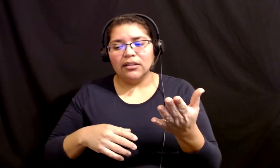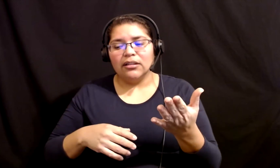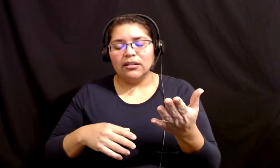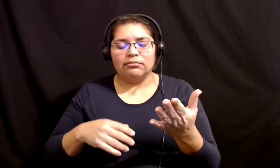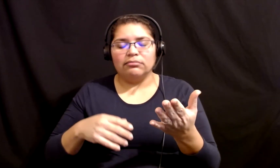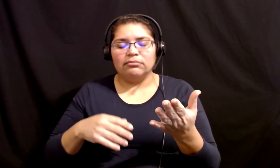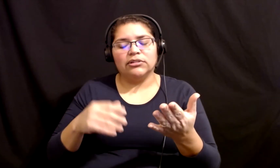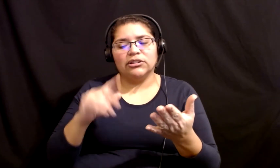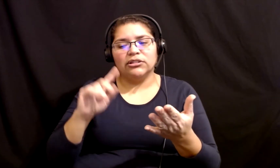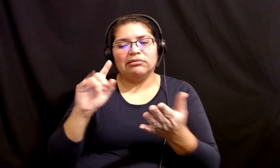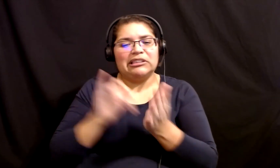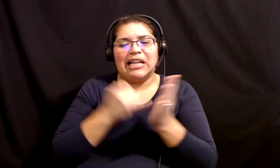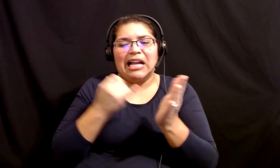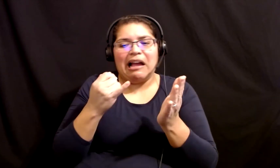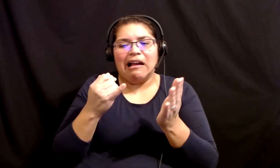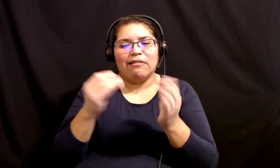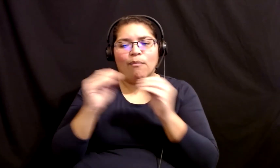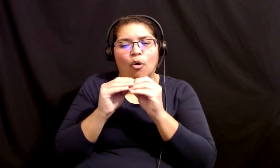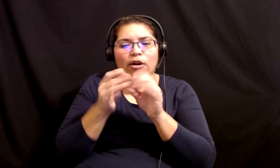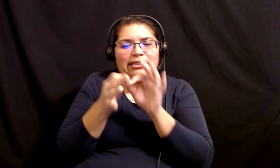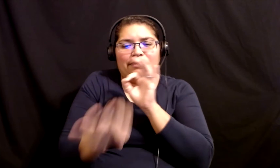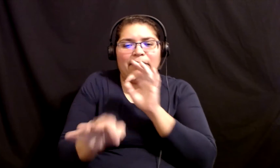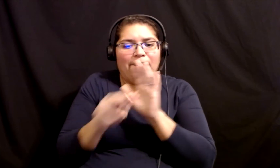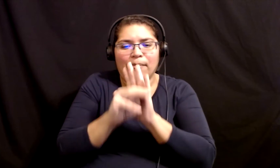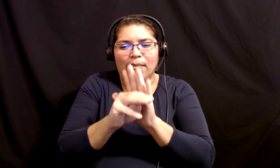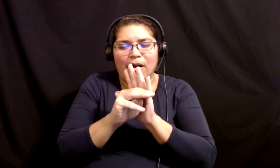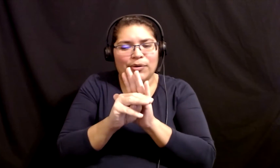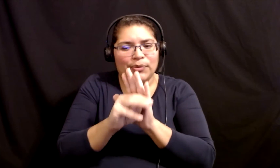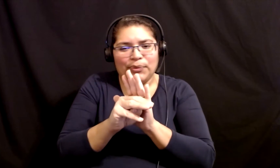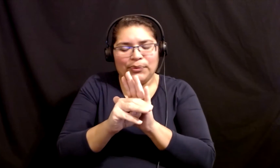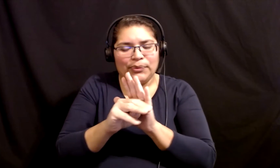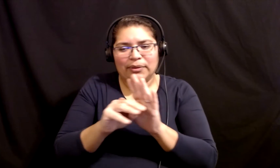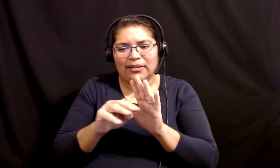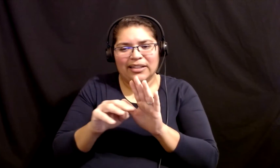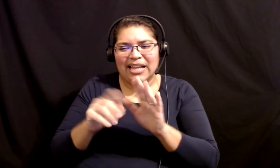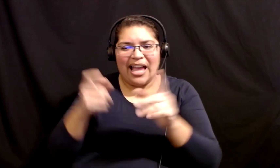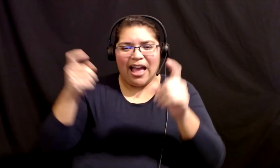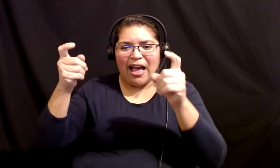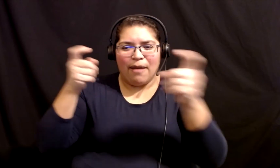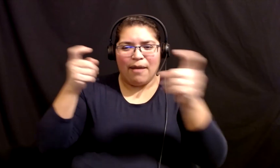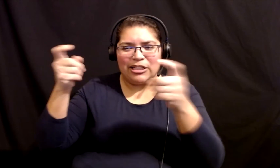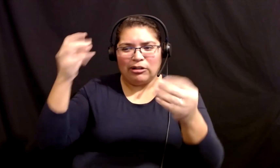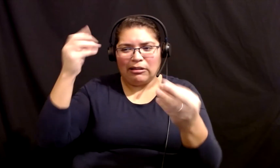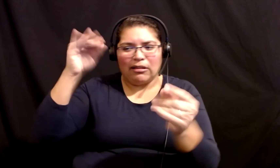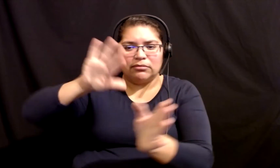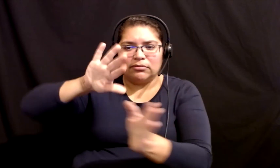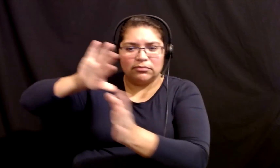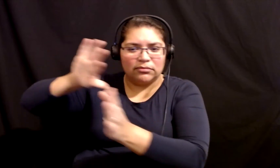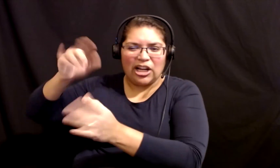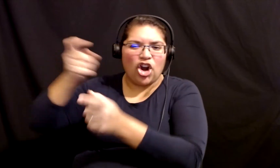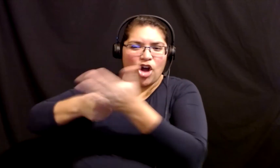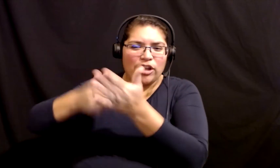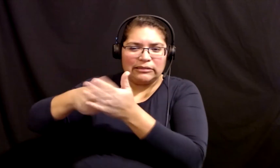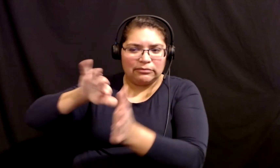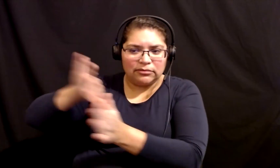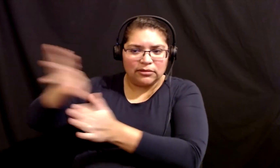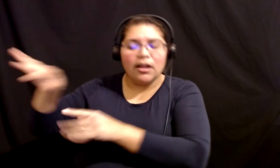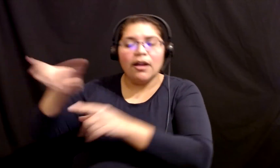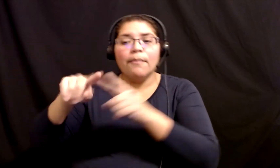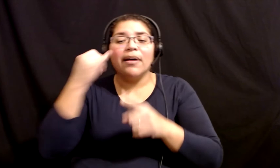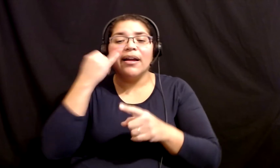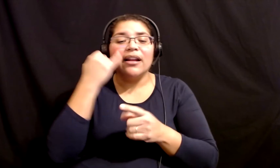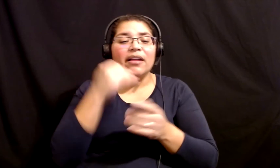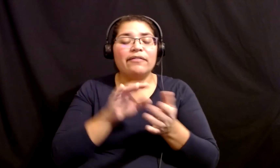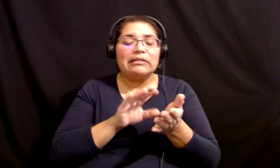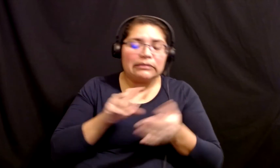a simplified model, ignoring administrative costs. But if we spend ARPA money on